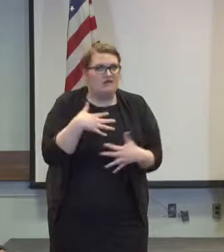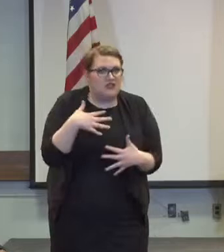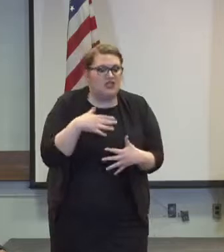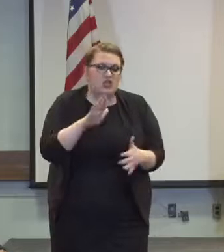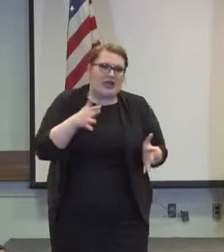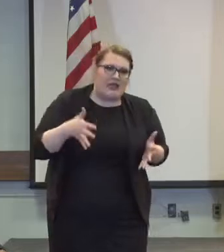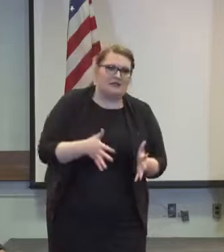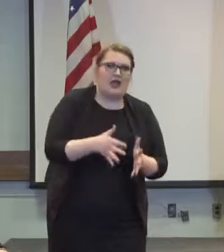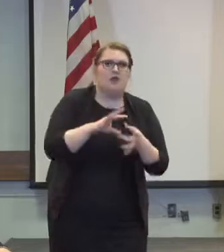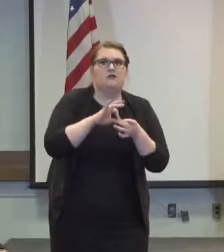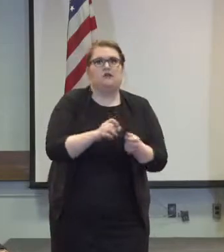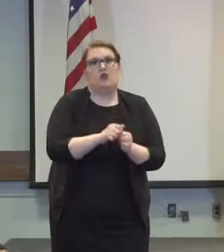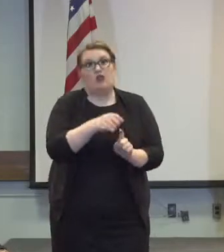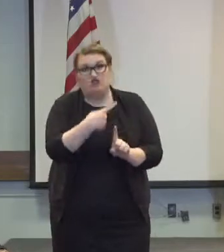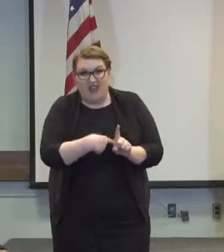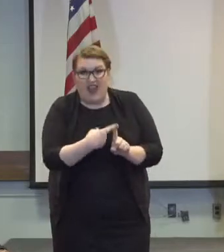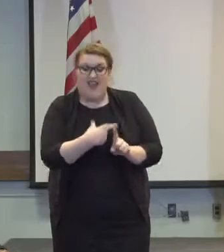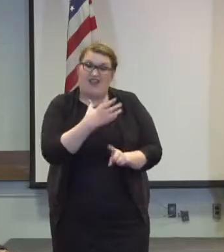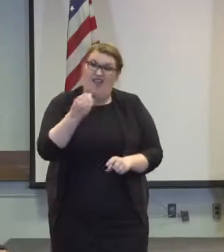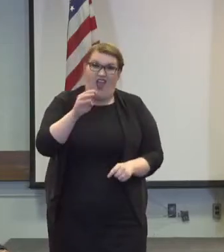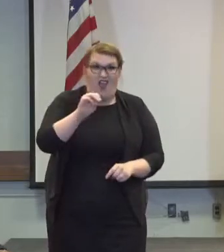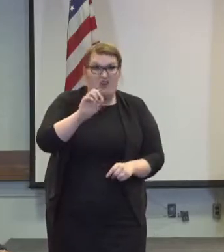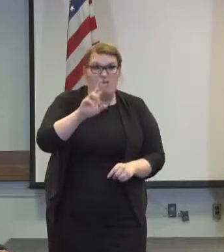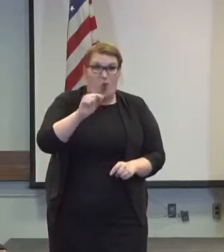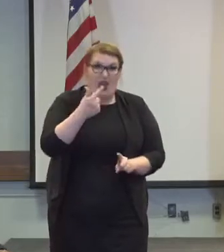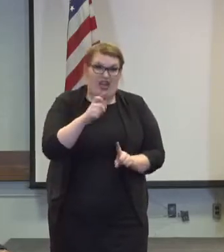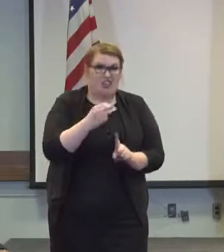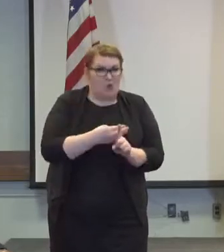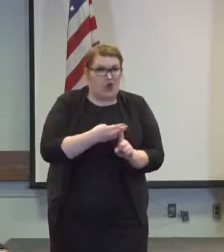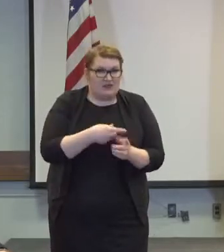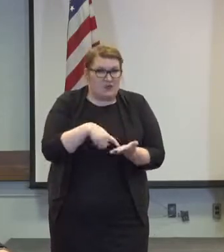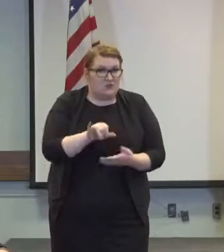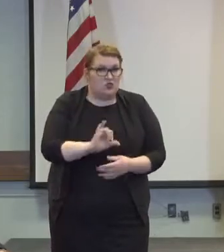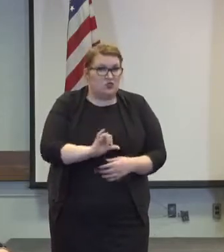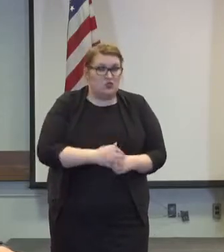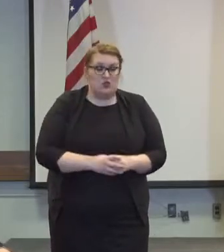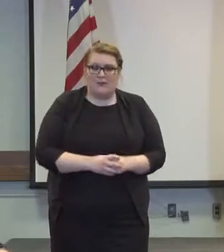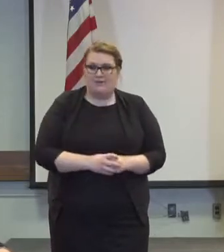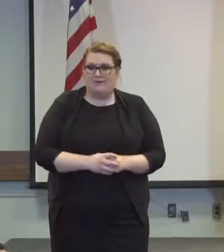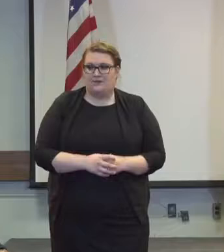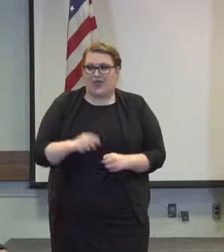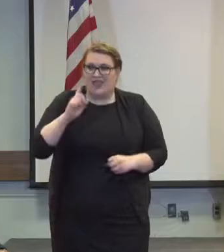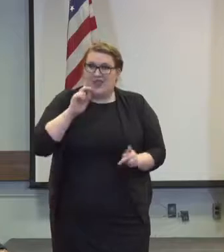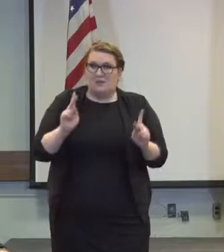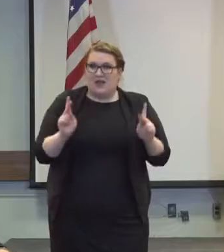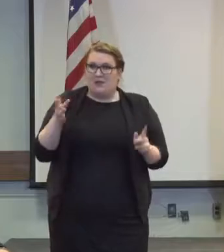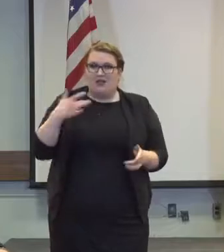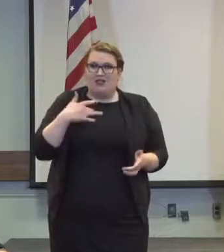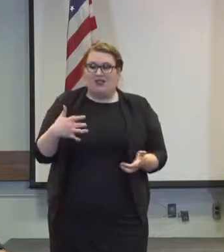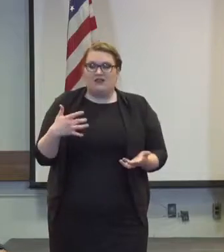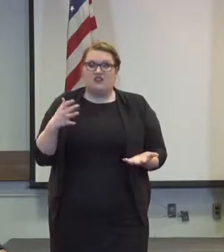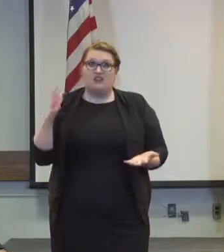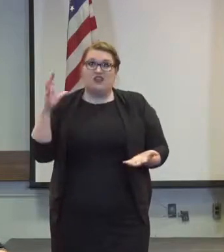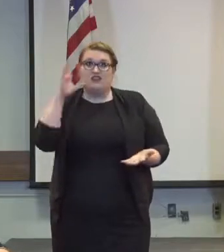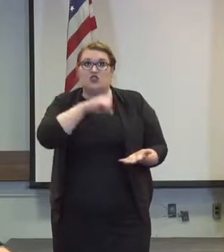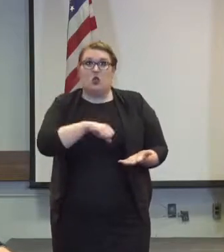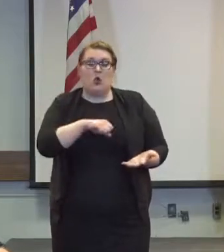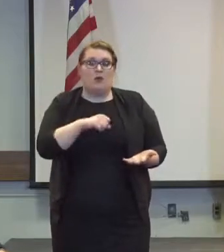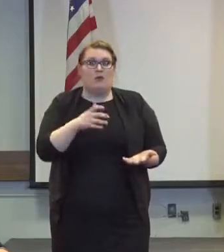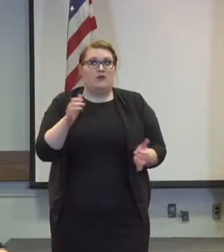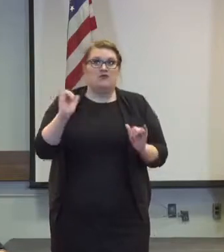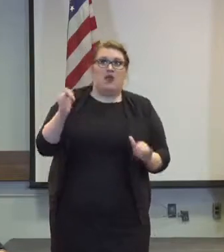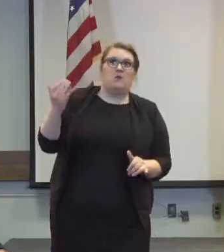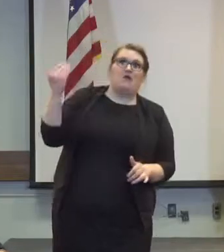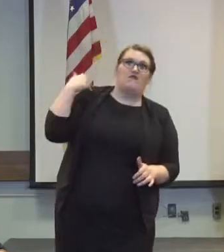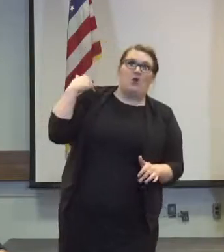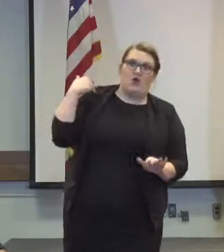rent and even about mortgage payments. I think people are just assuming that it's the old world, and for